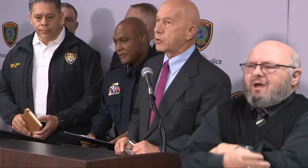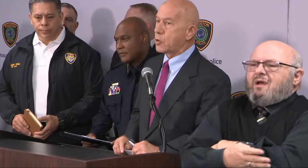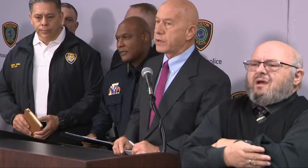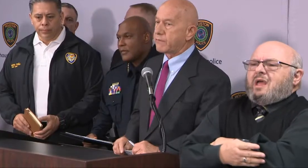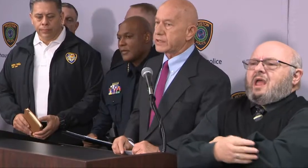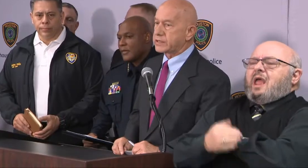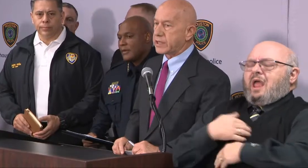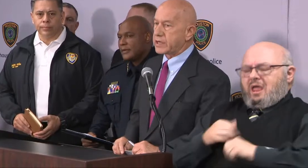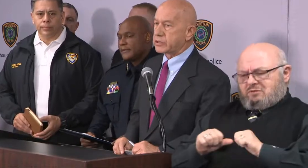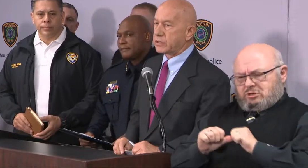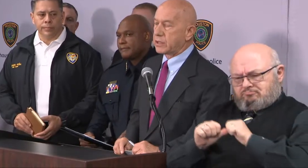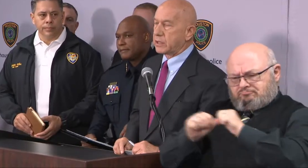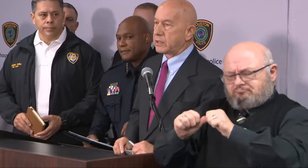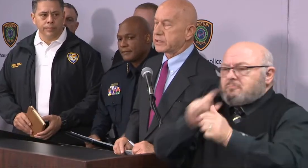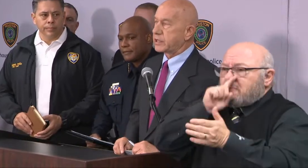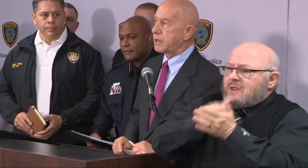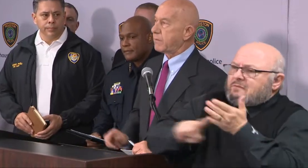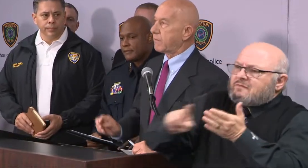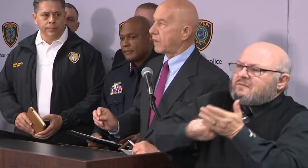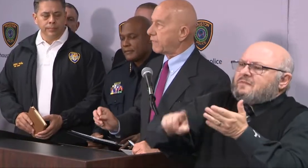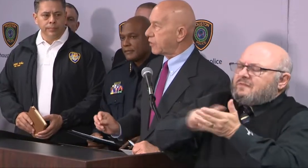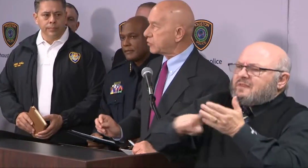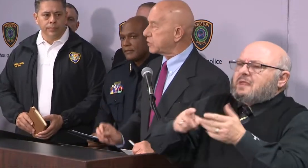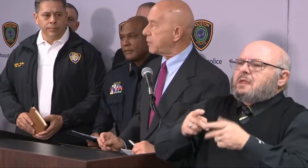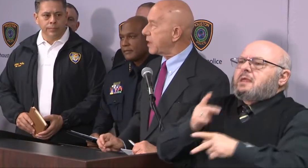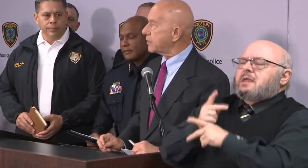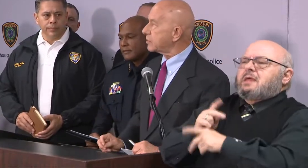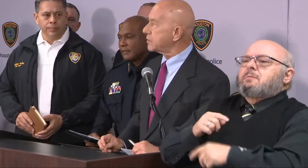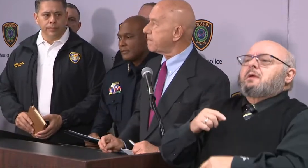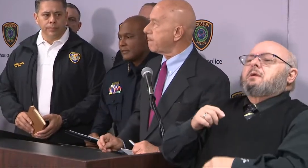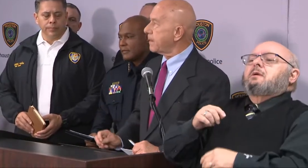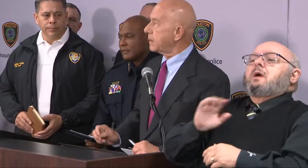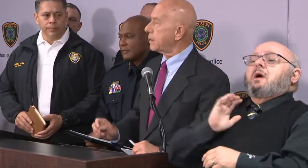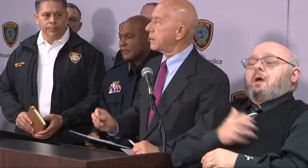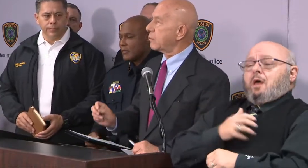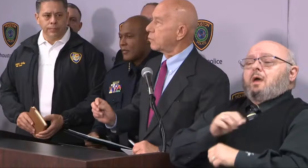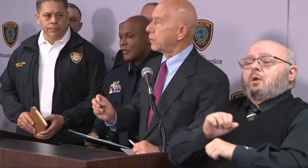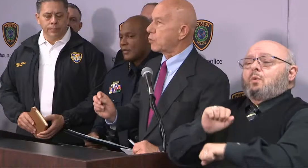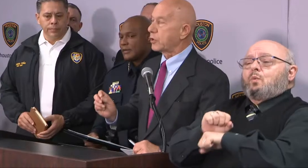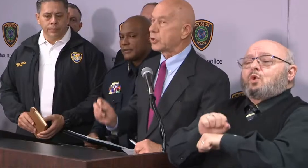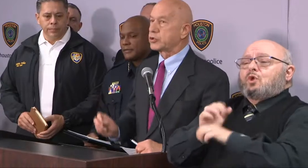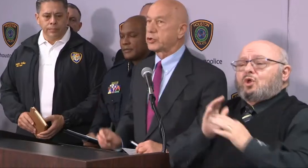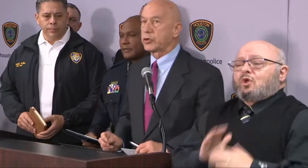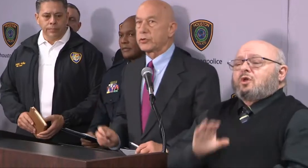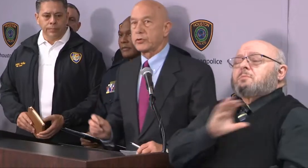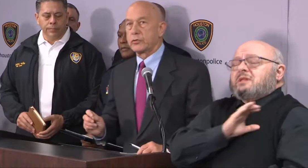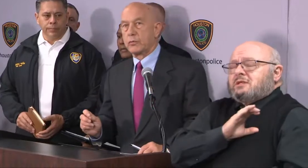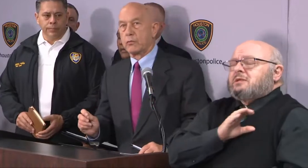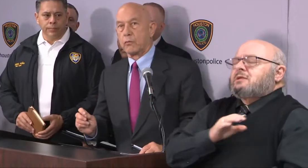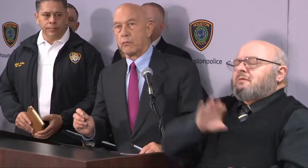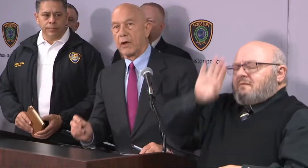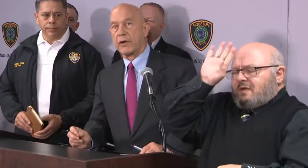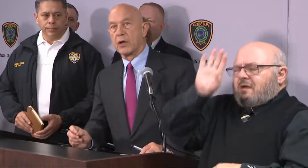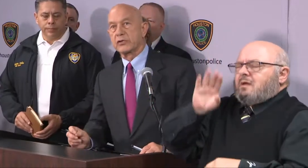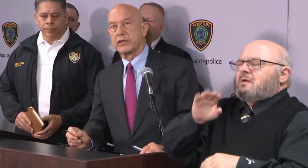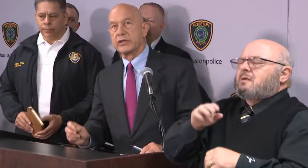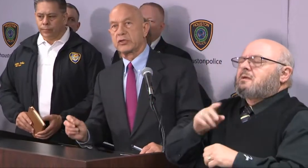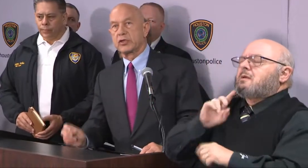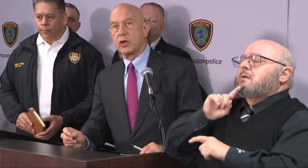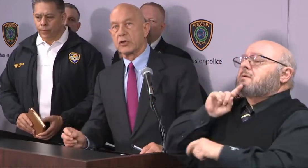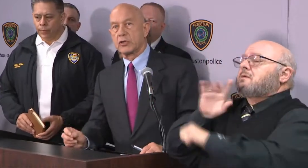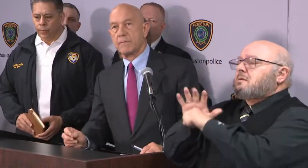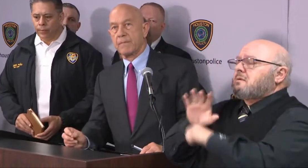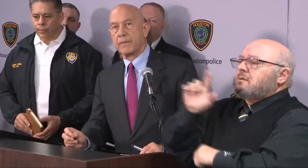an ongoing investigation. Let's keep our first responders. We want to assure Reverend